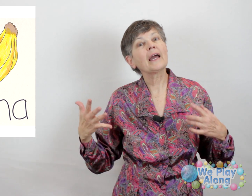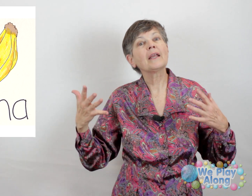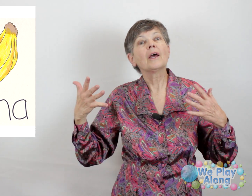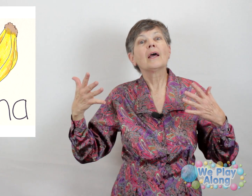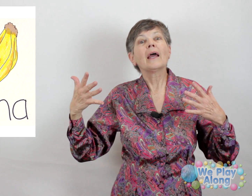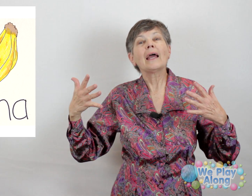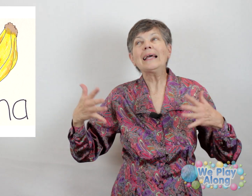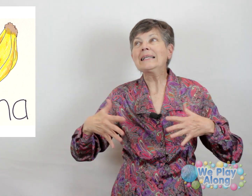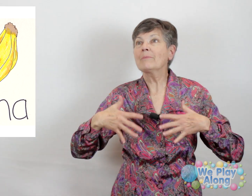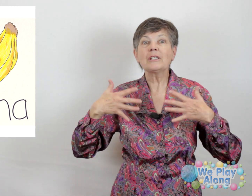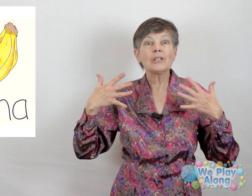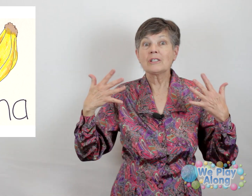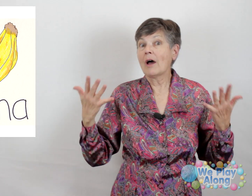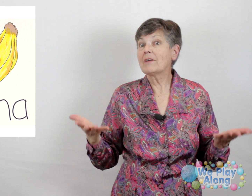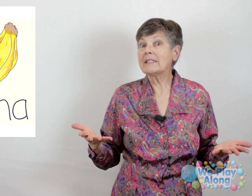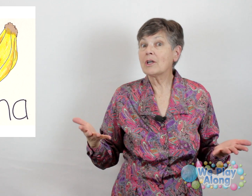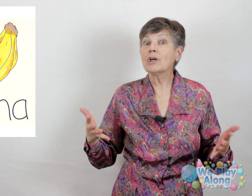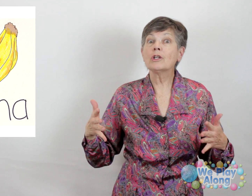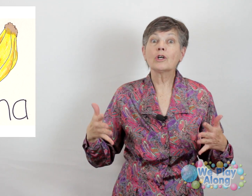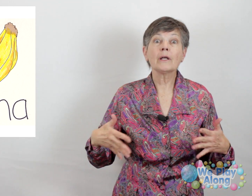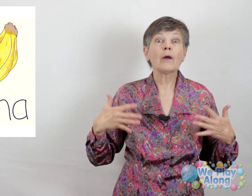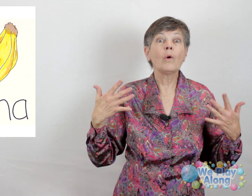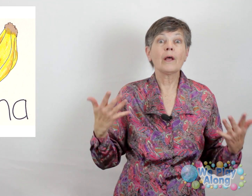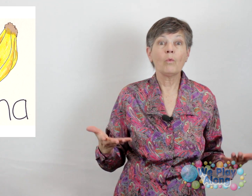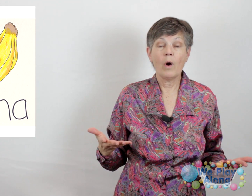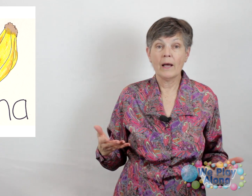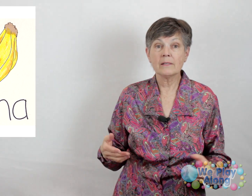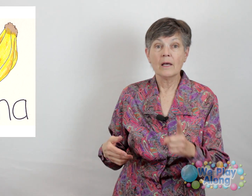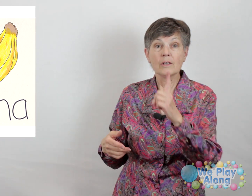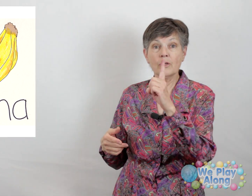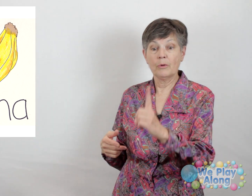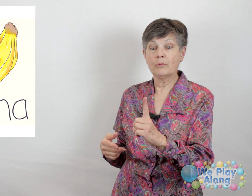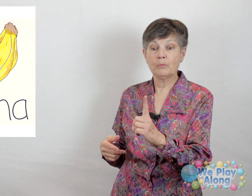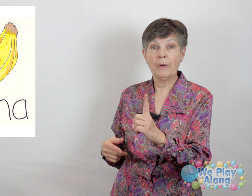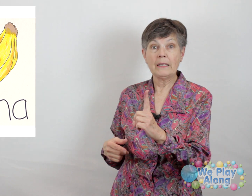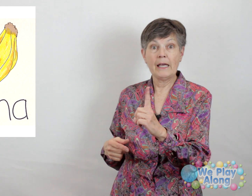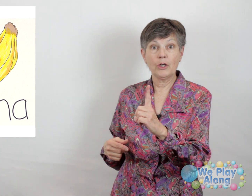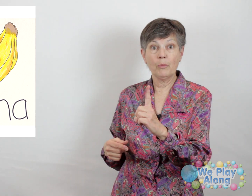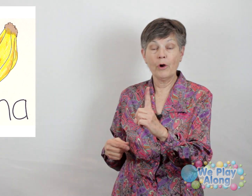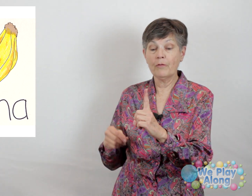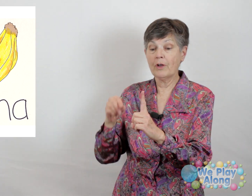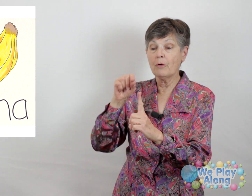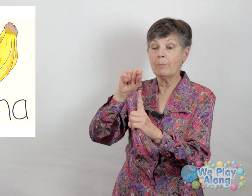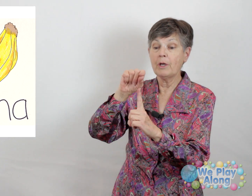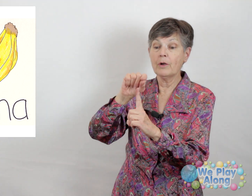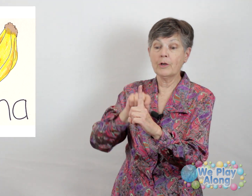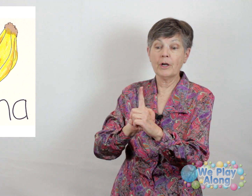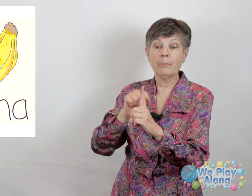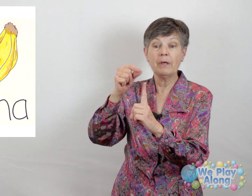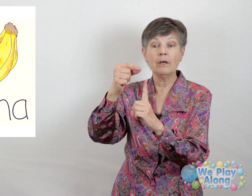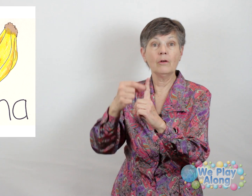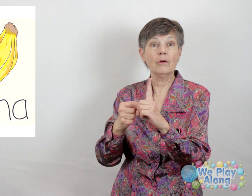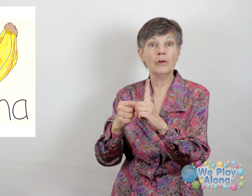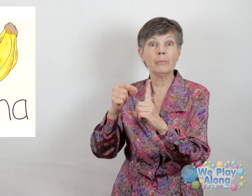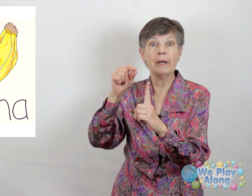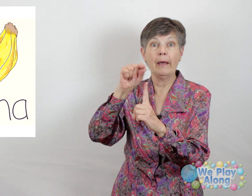sign as often as they could look like what it was. So you take your pointer finger up here and you're going to peel your